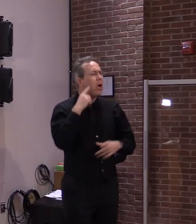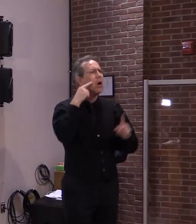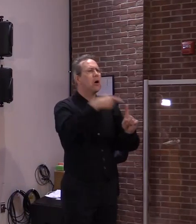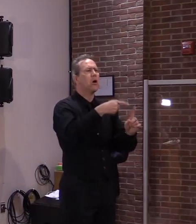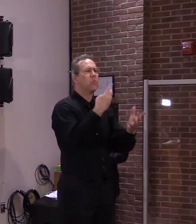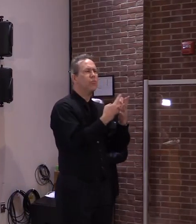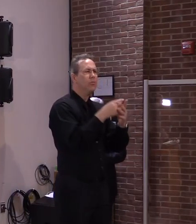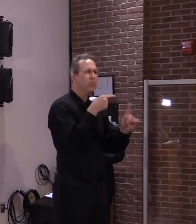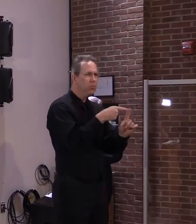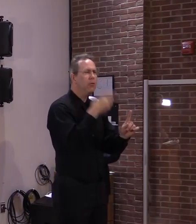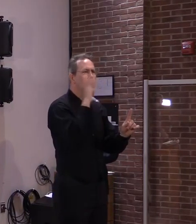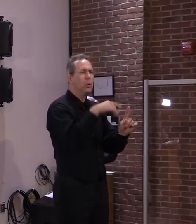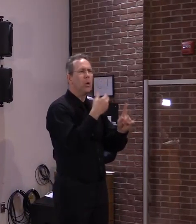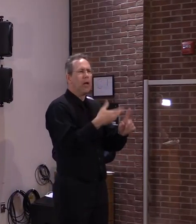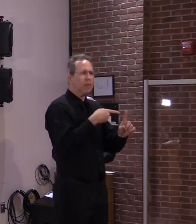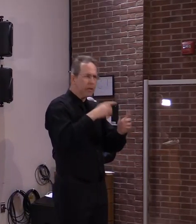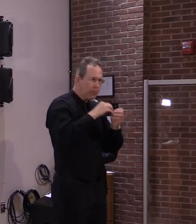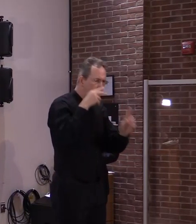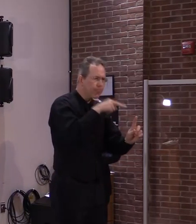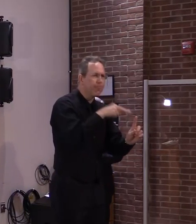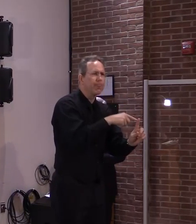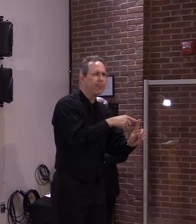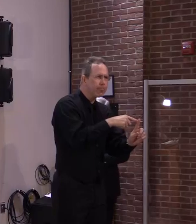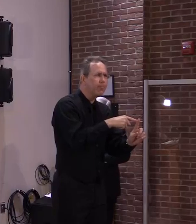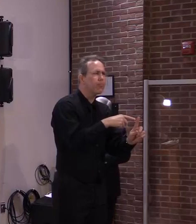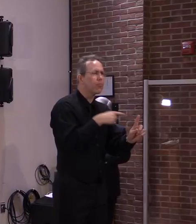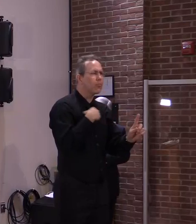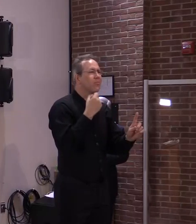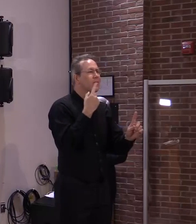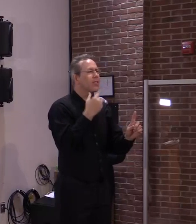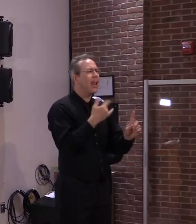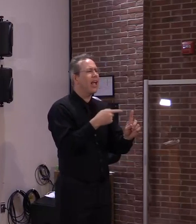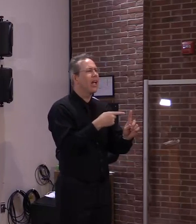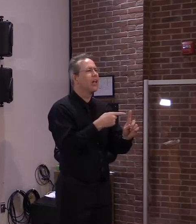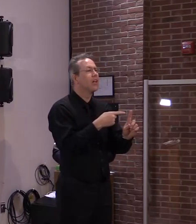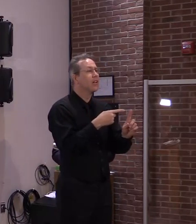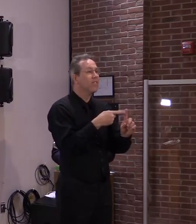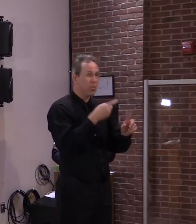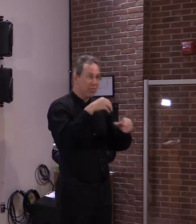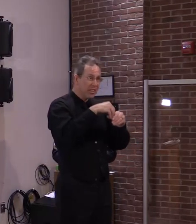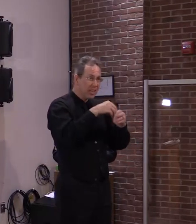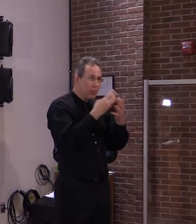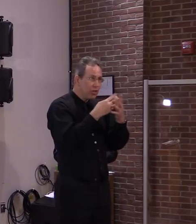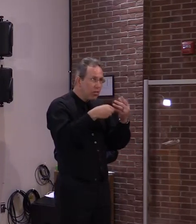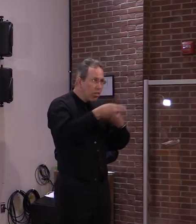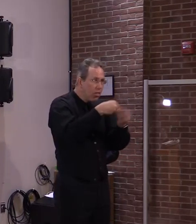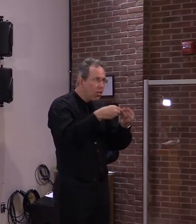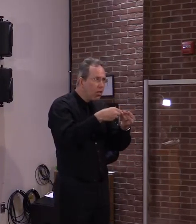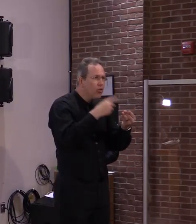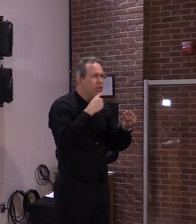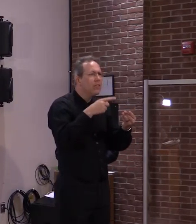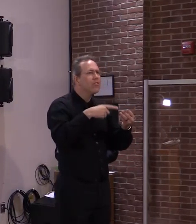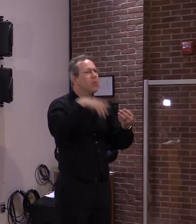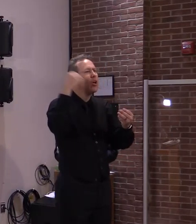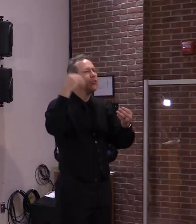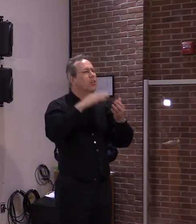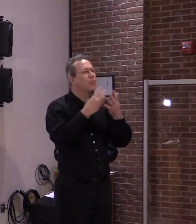that, it's probably the disease being brought into the prison and leading to those cases, as opposed